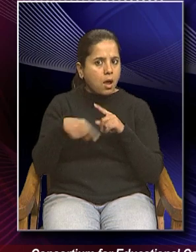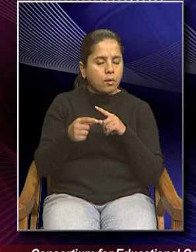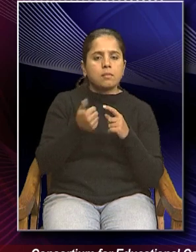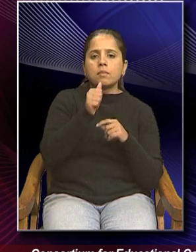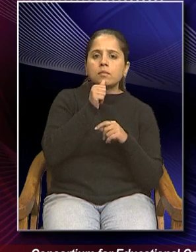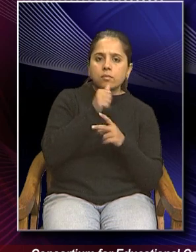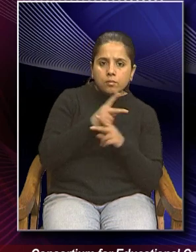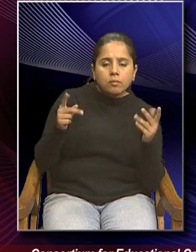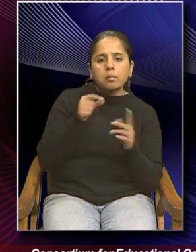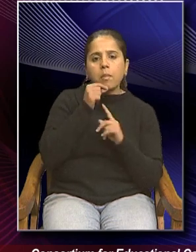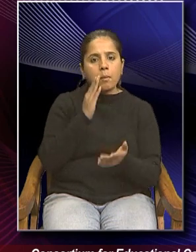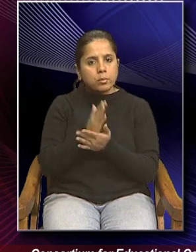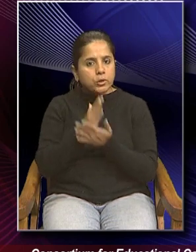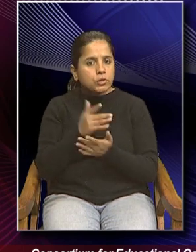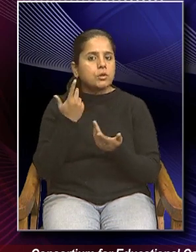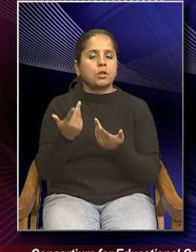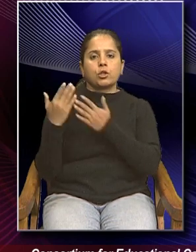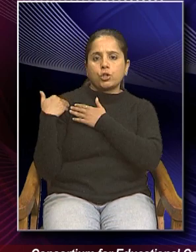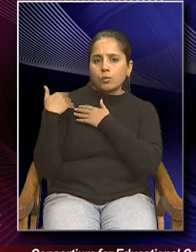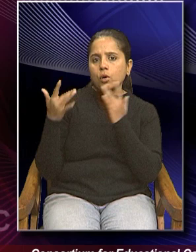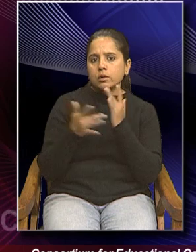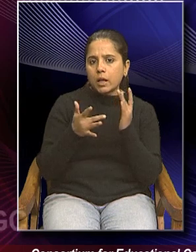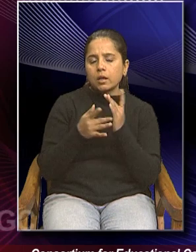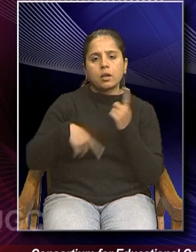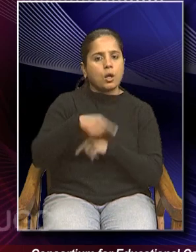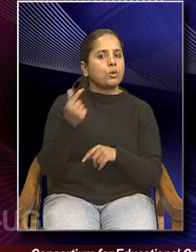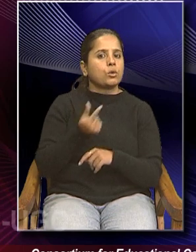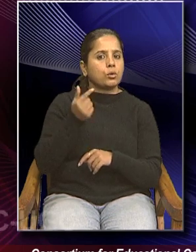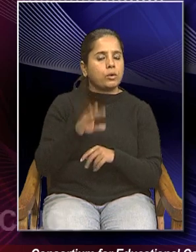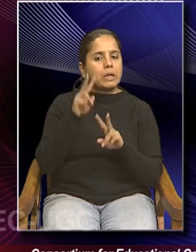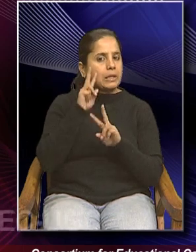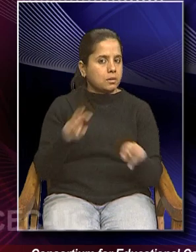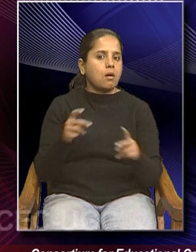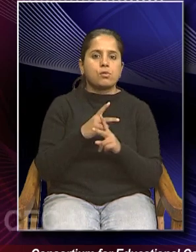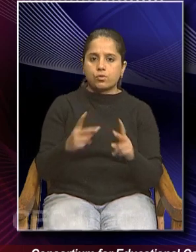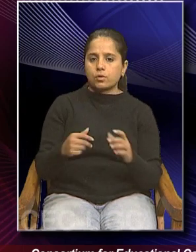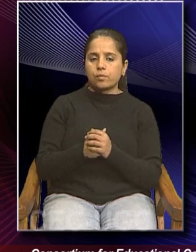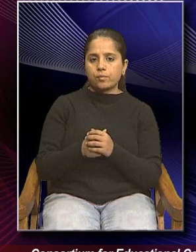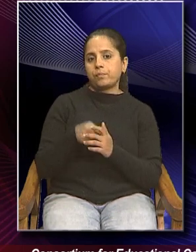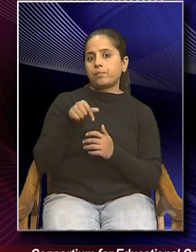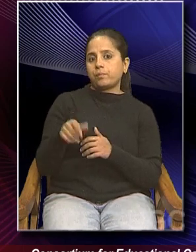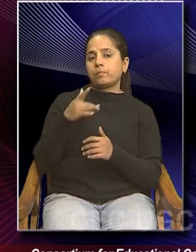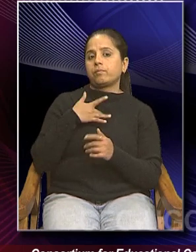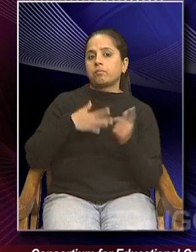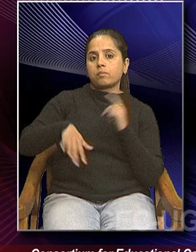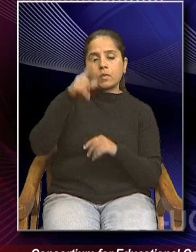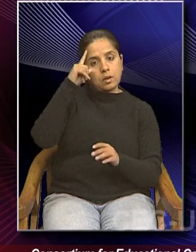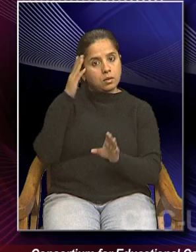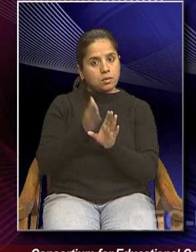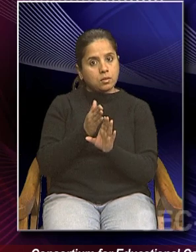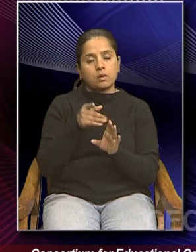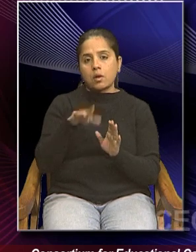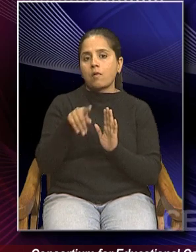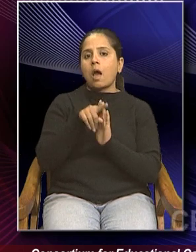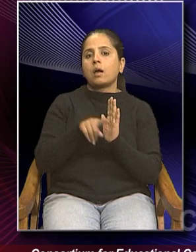privacy, permission, and responsible technology usage in research. The field of psychology has